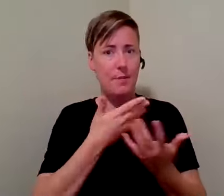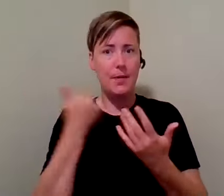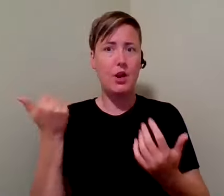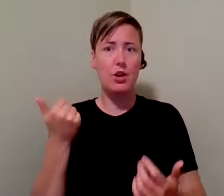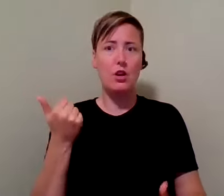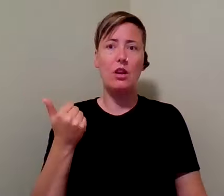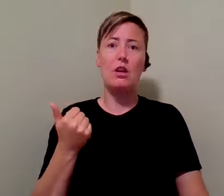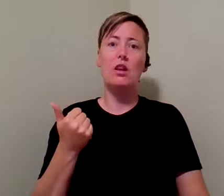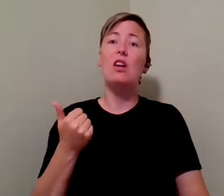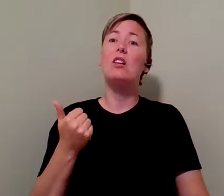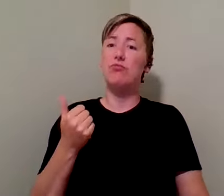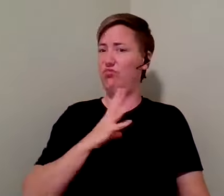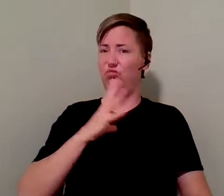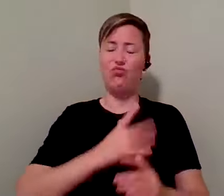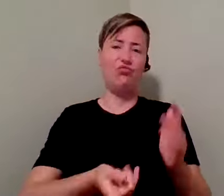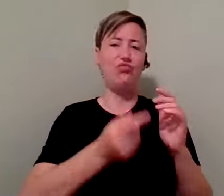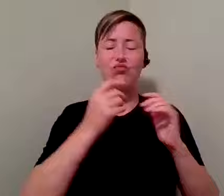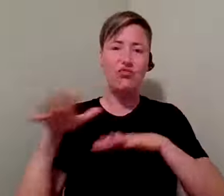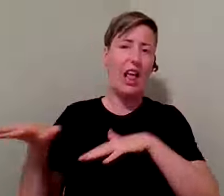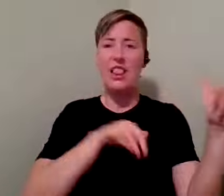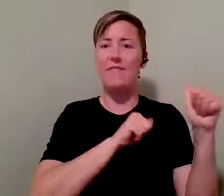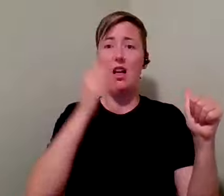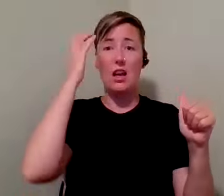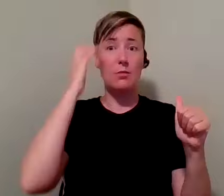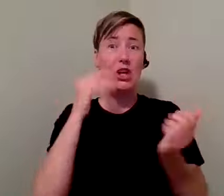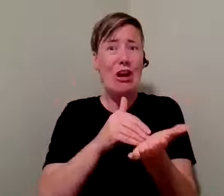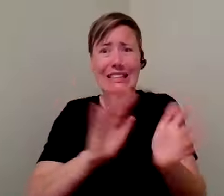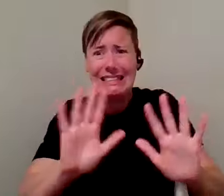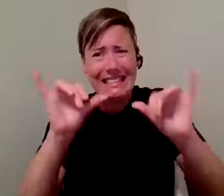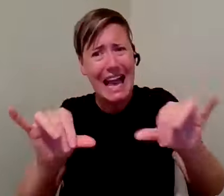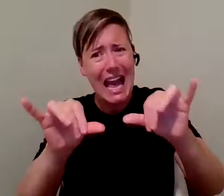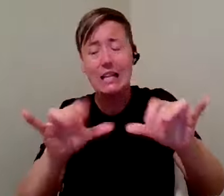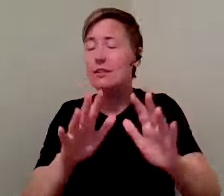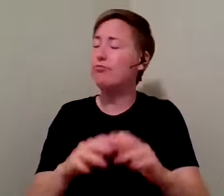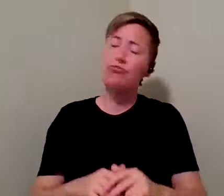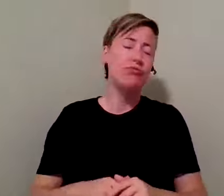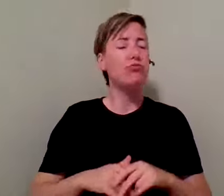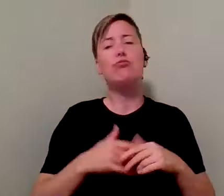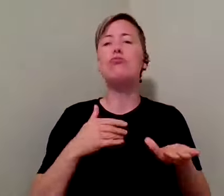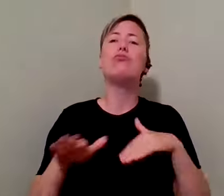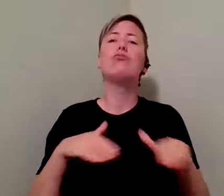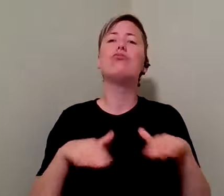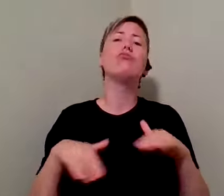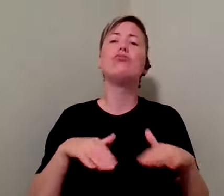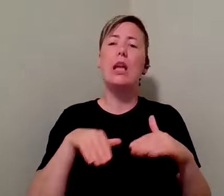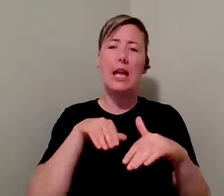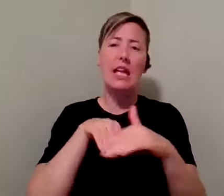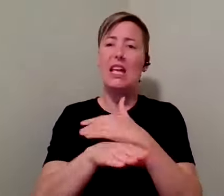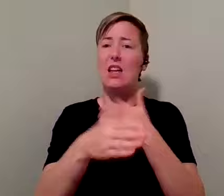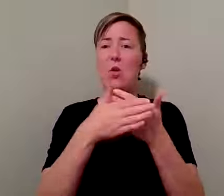discharge against medical advice. I walked out of that hospital into the nearest bar, had a couple of drinks,